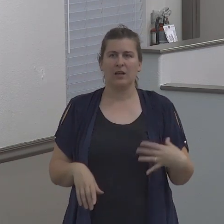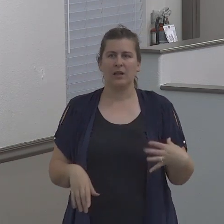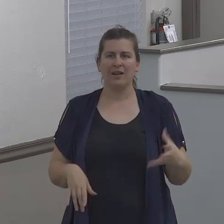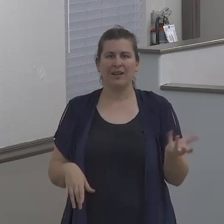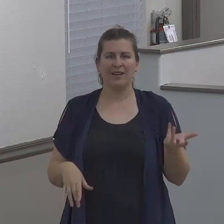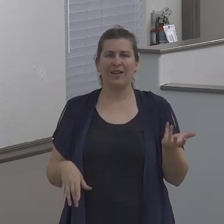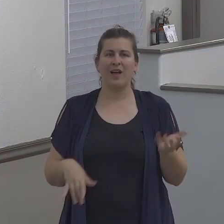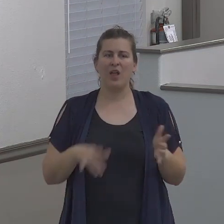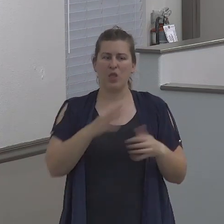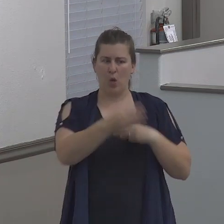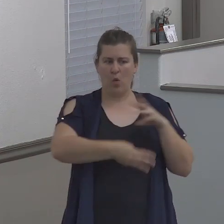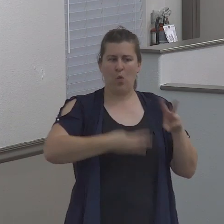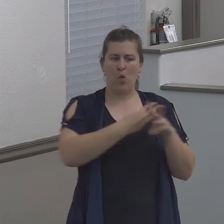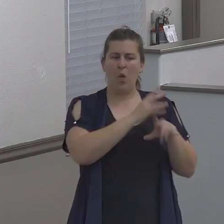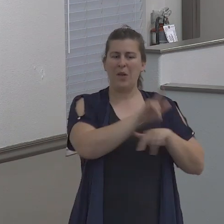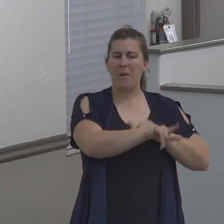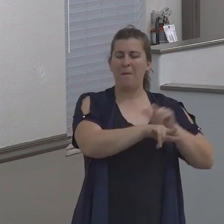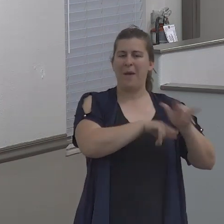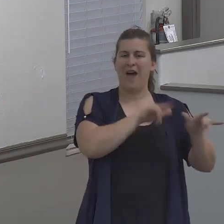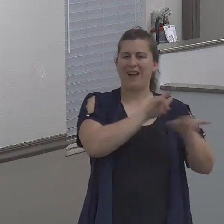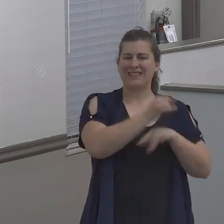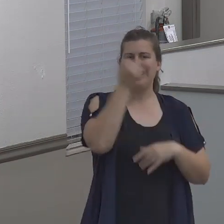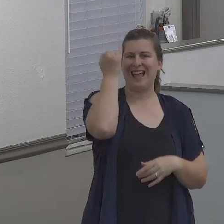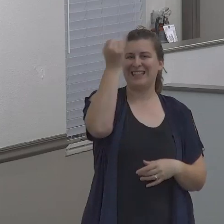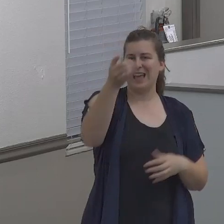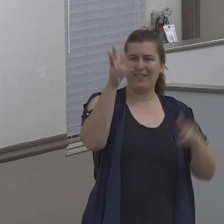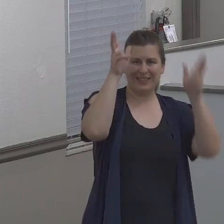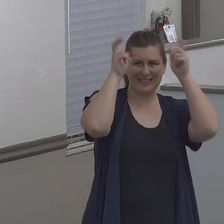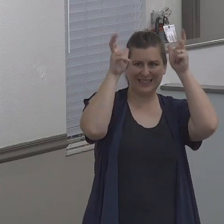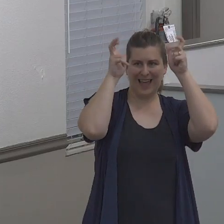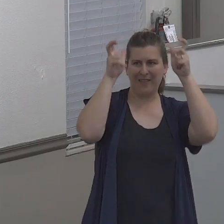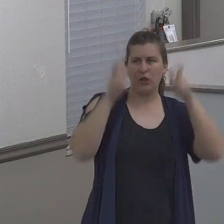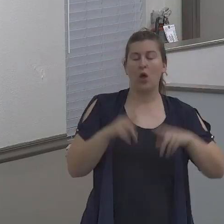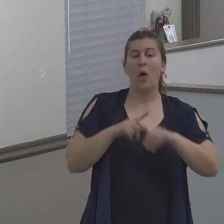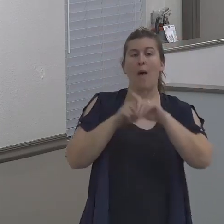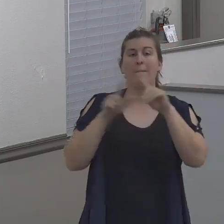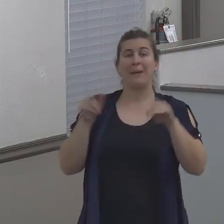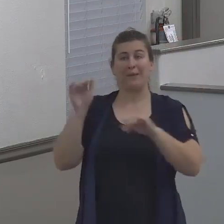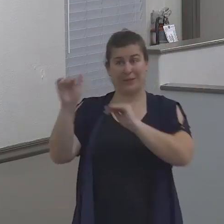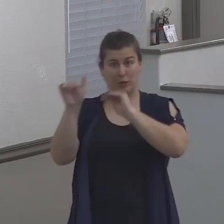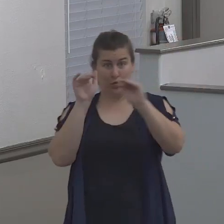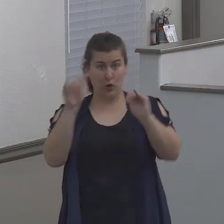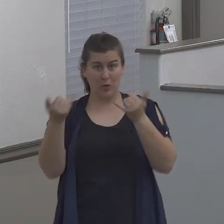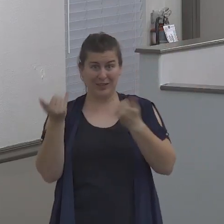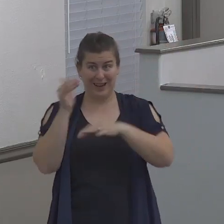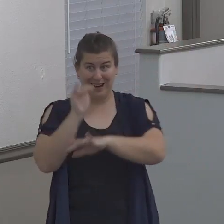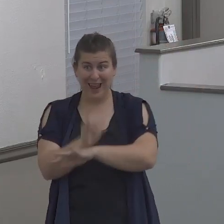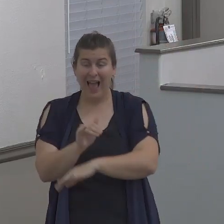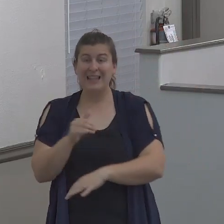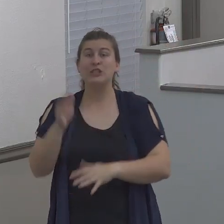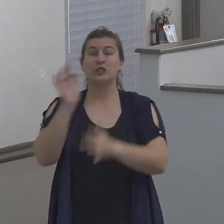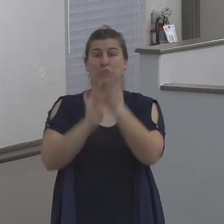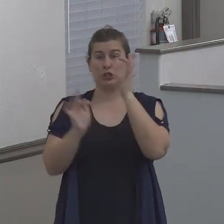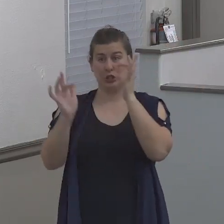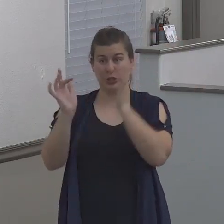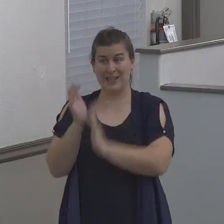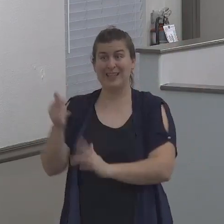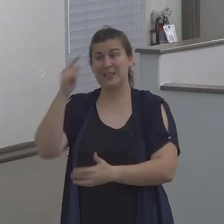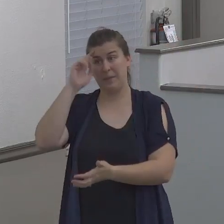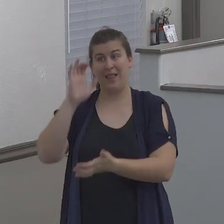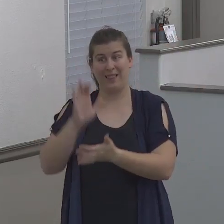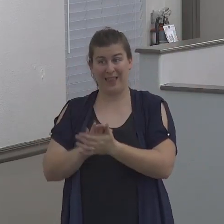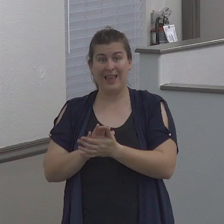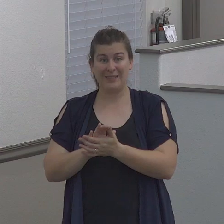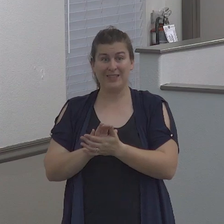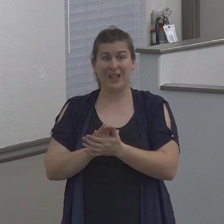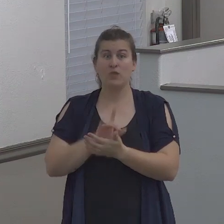The world mocks at the thought of the devil. Well, just in case there's any confusion in your mind